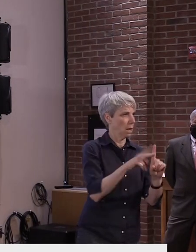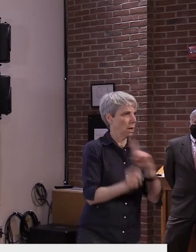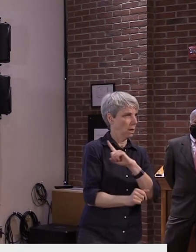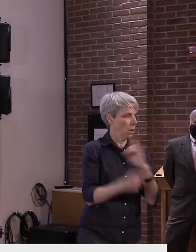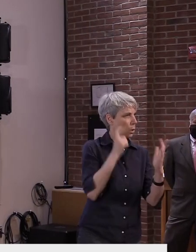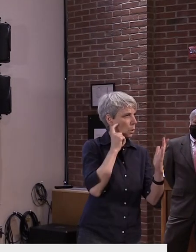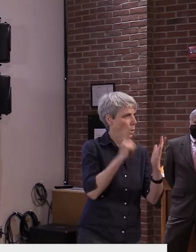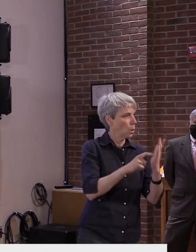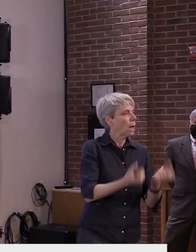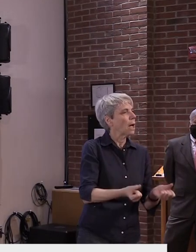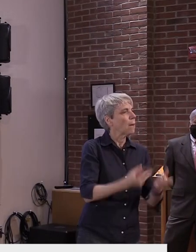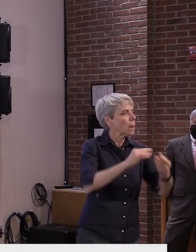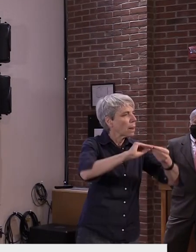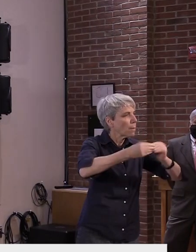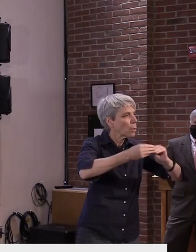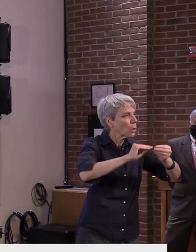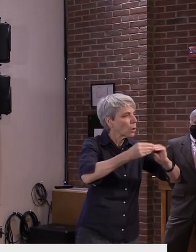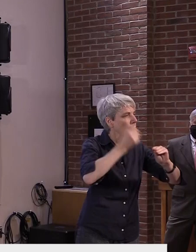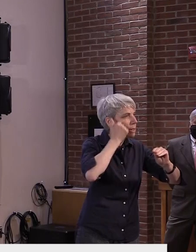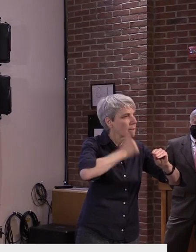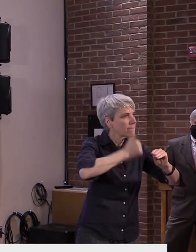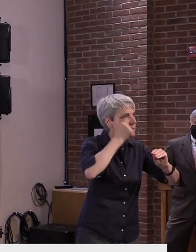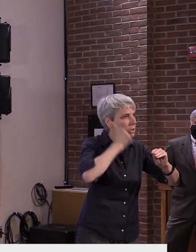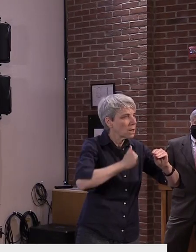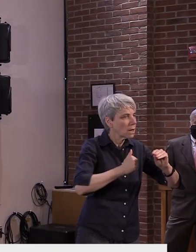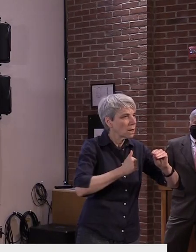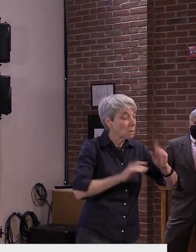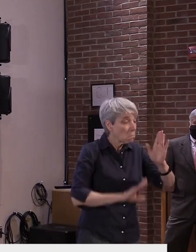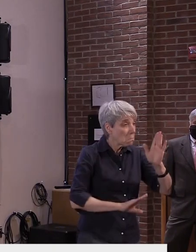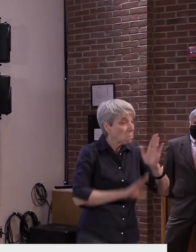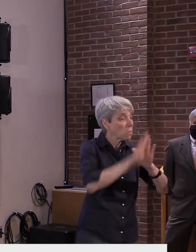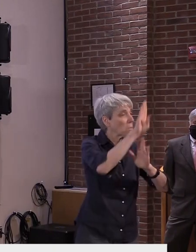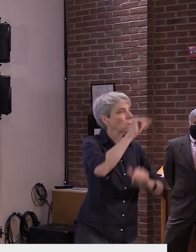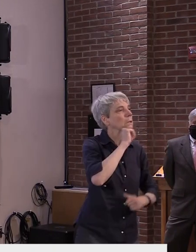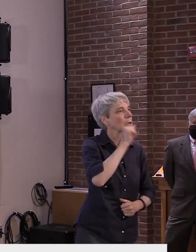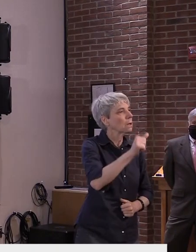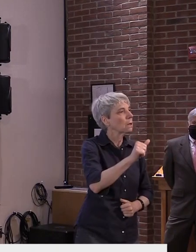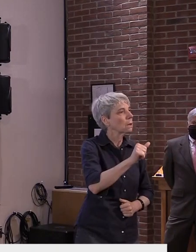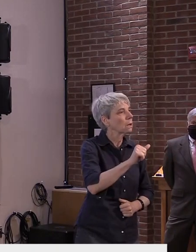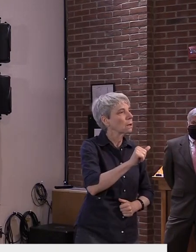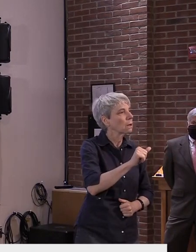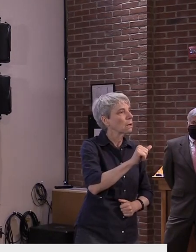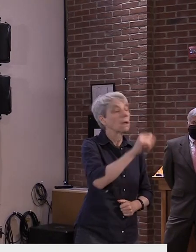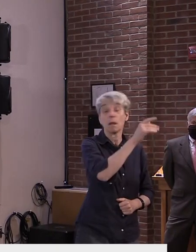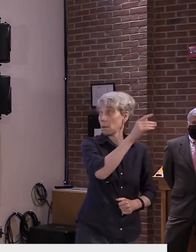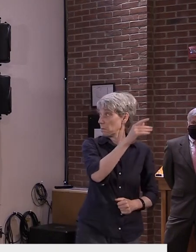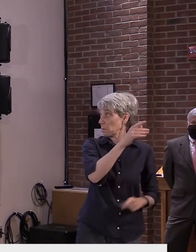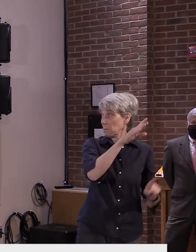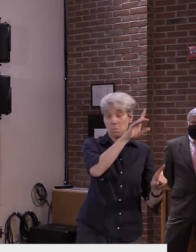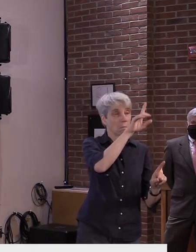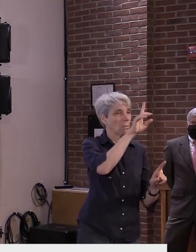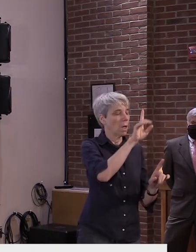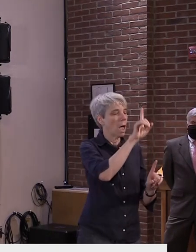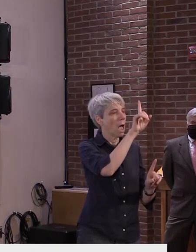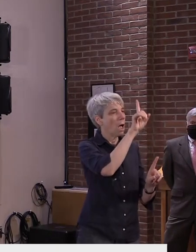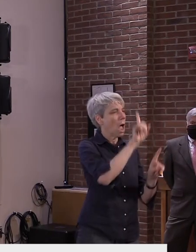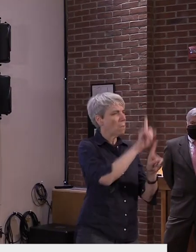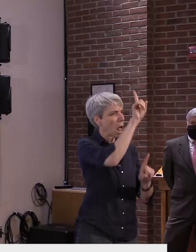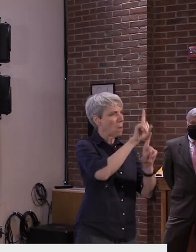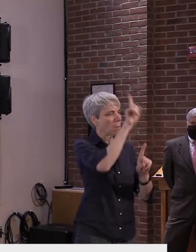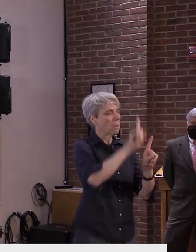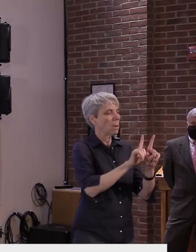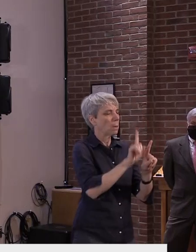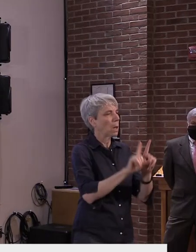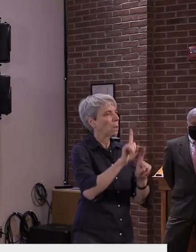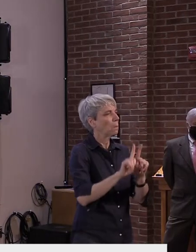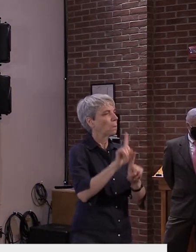on a daily basis. Not radically different in the recent weeks as they have been over a period of time.